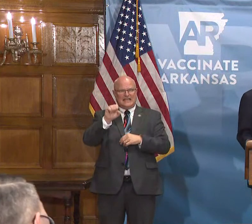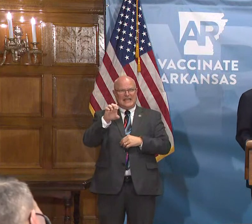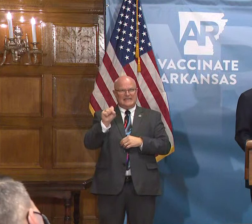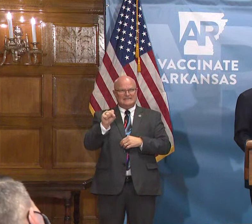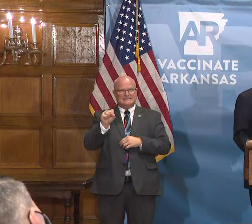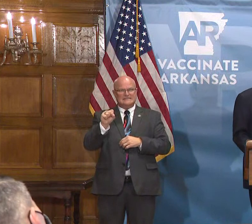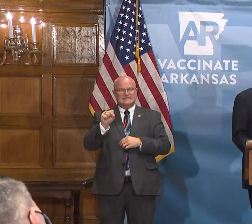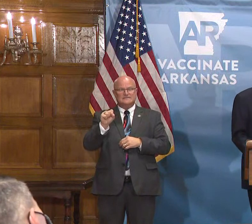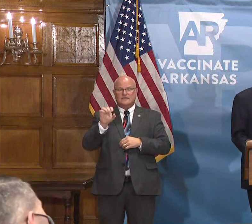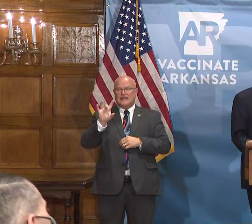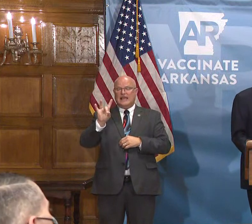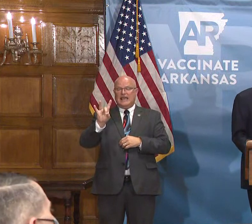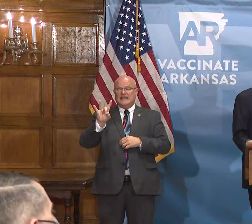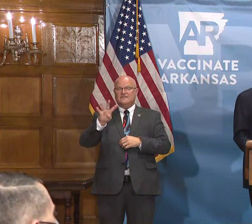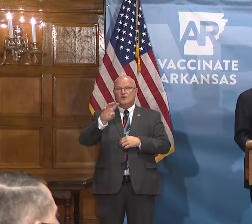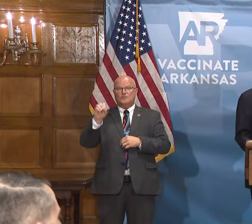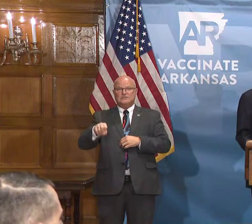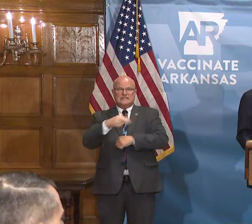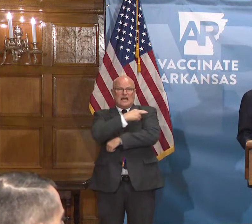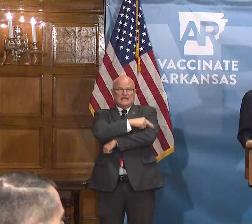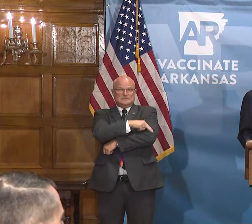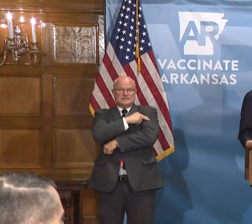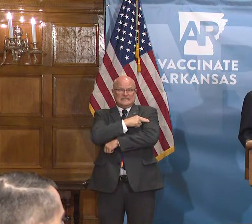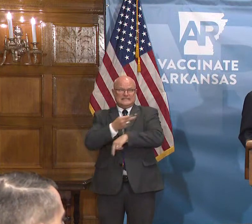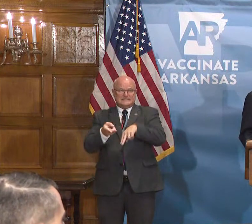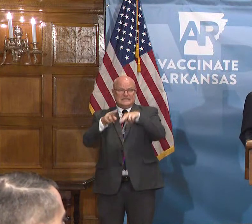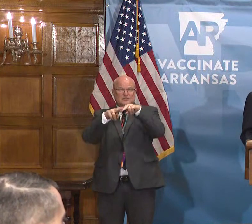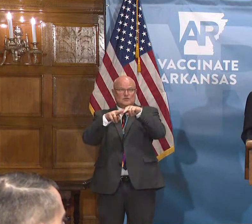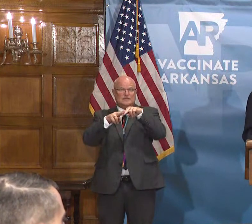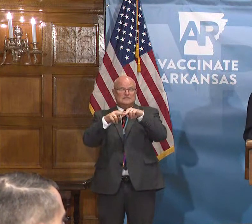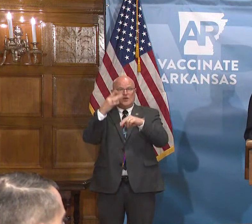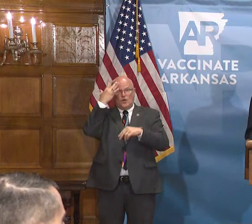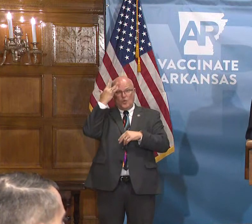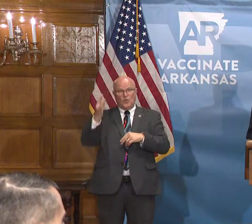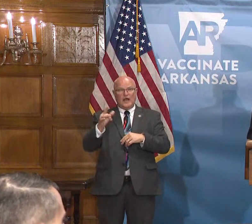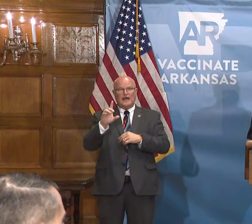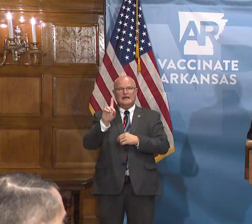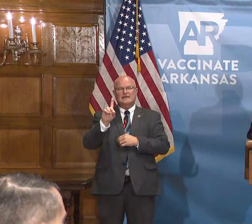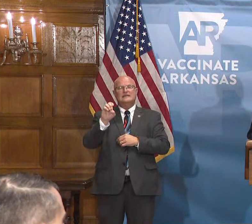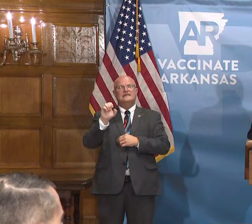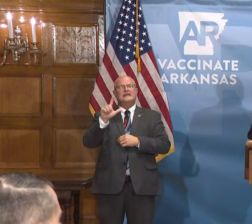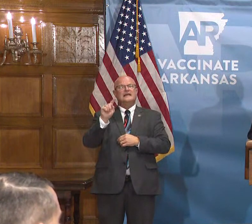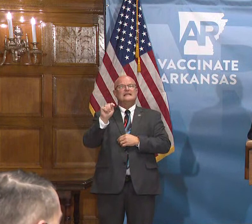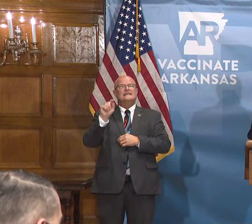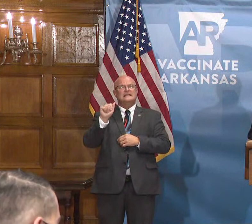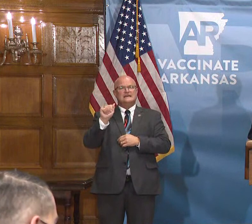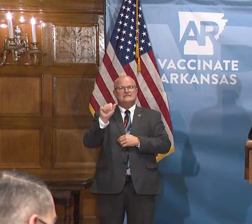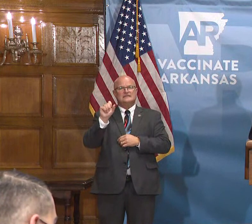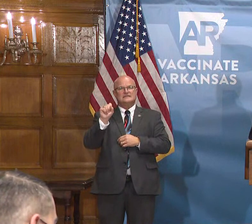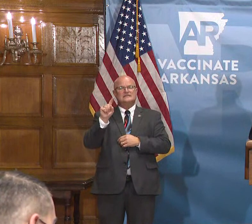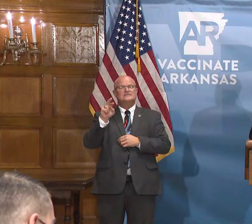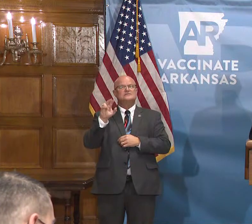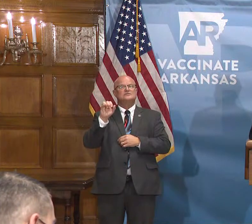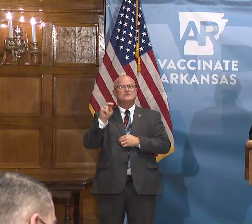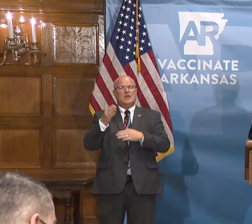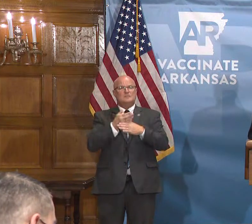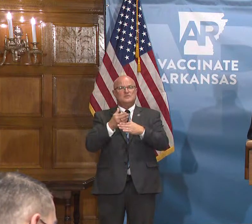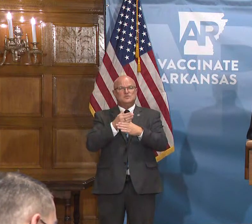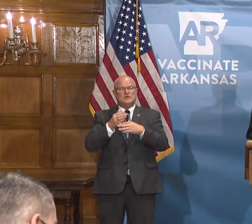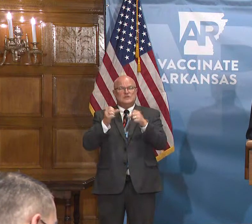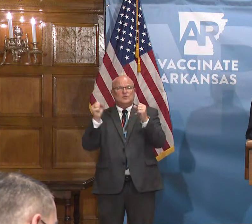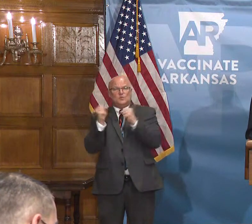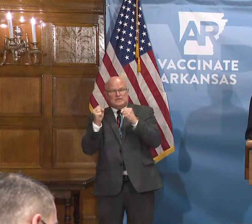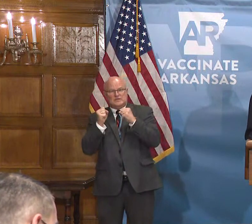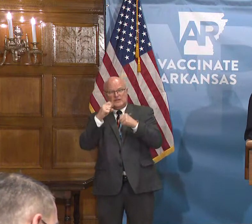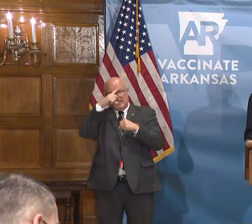an 84% increase in hospitalization due to the Delta strain of COVID-19 between the winter and summer